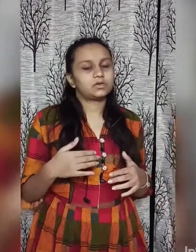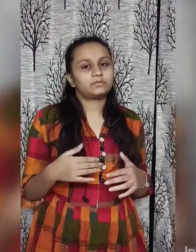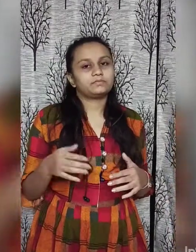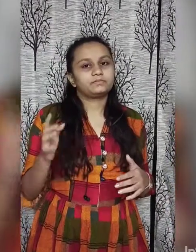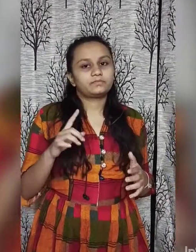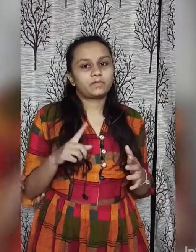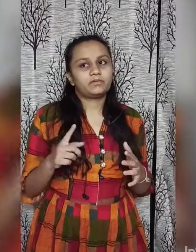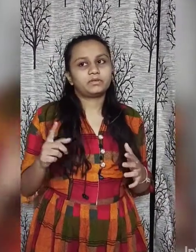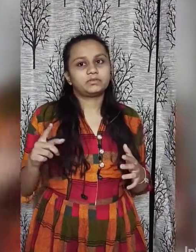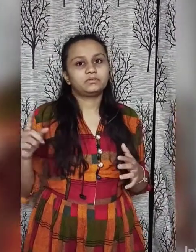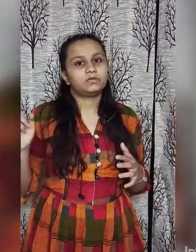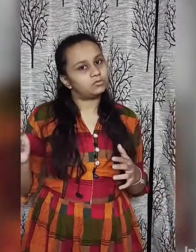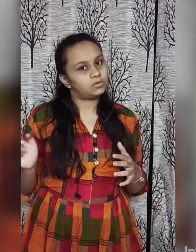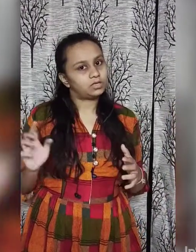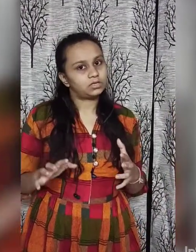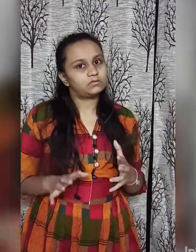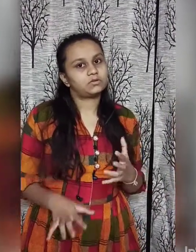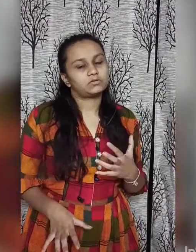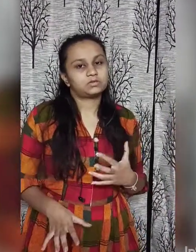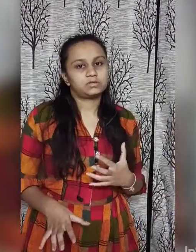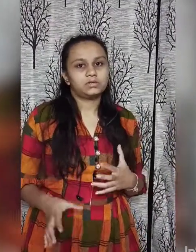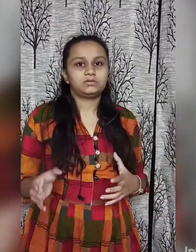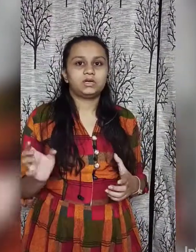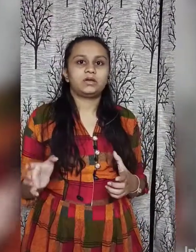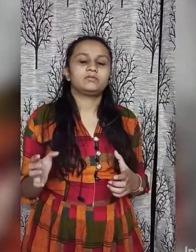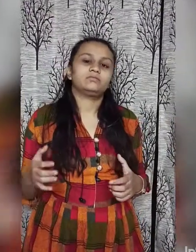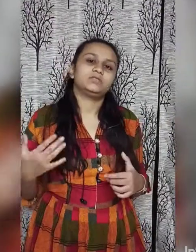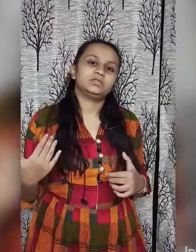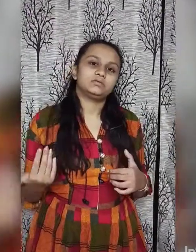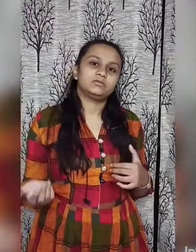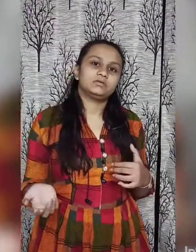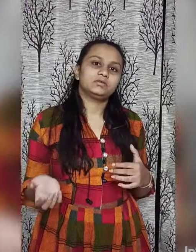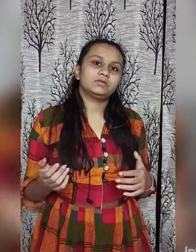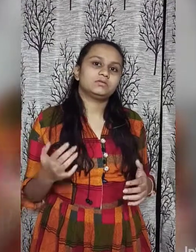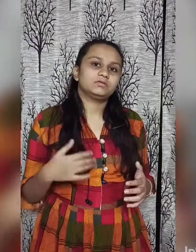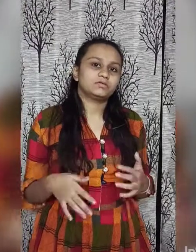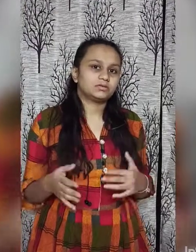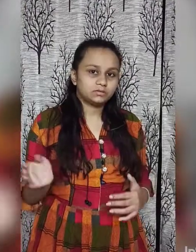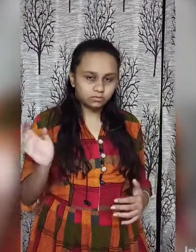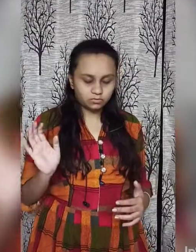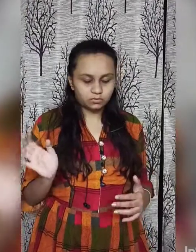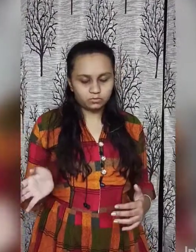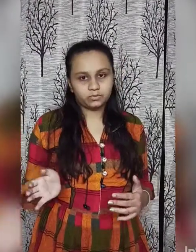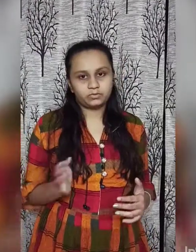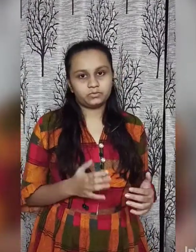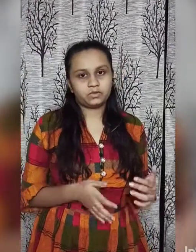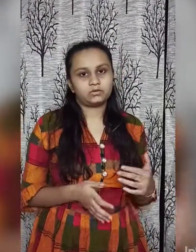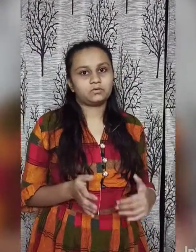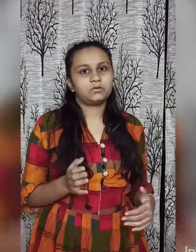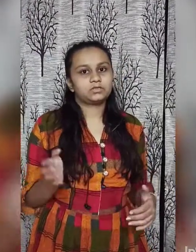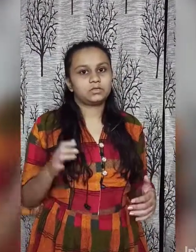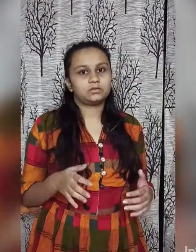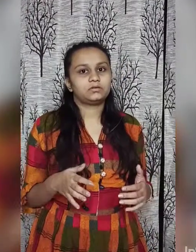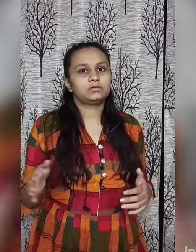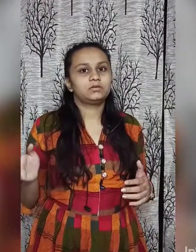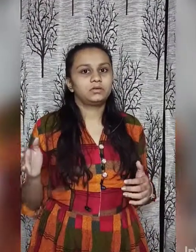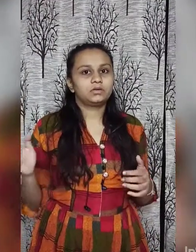costing used in manufacturing or mechanical products. There are distinct operation in manufacturing a component part of, say, a